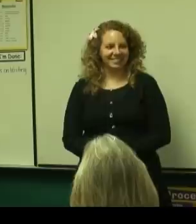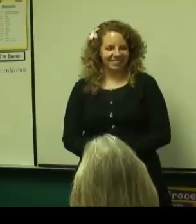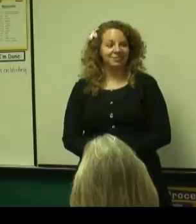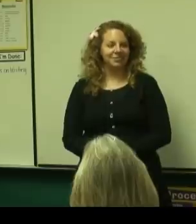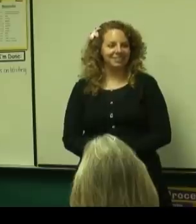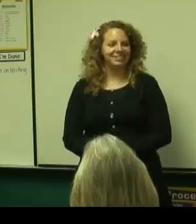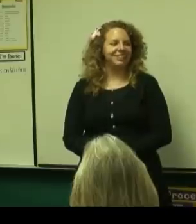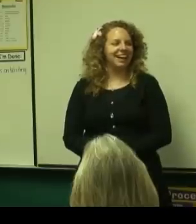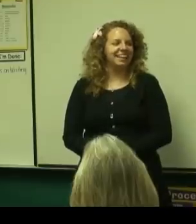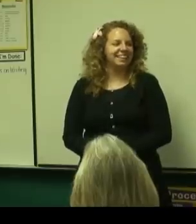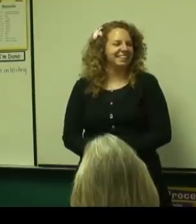42, yeah.